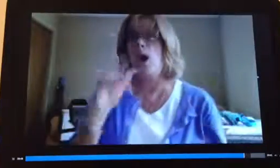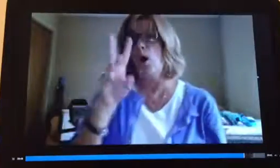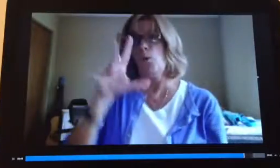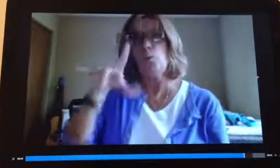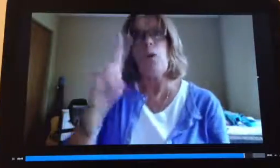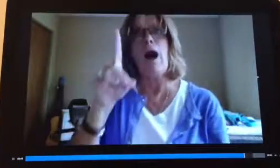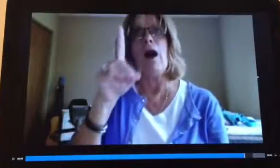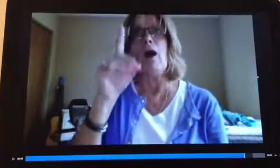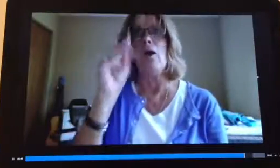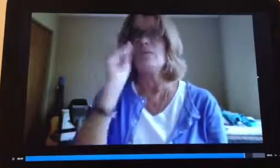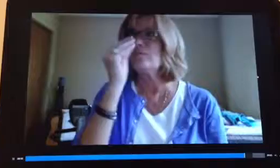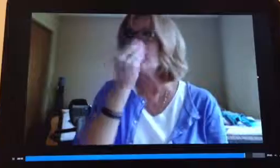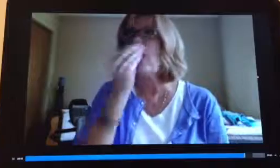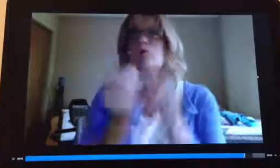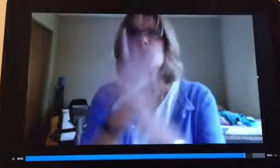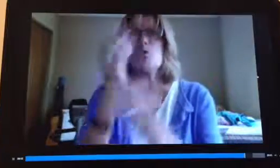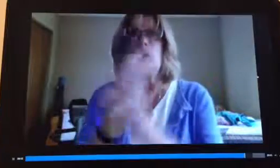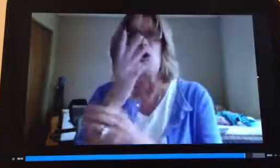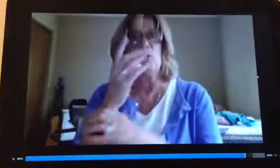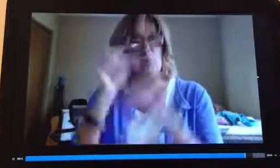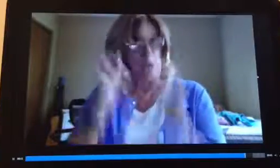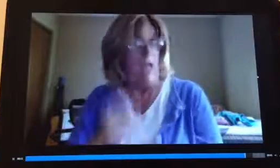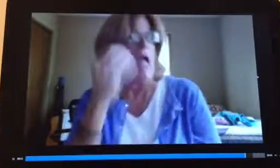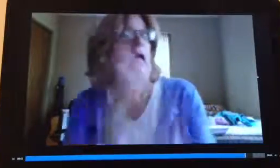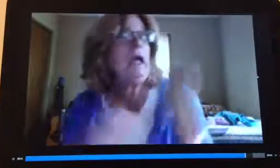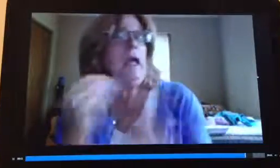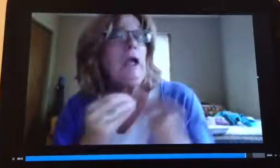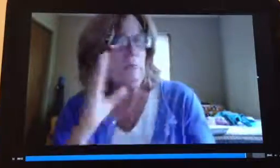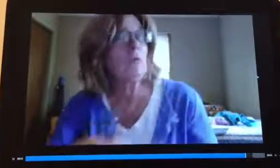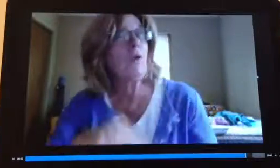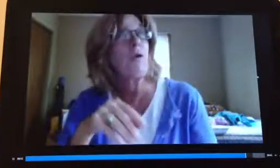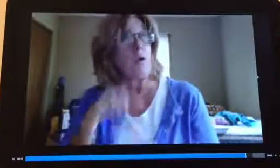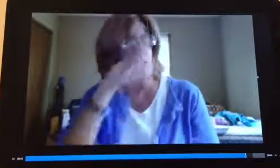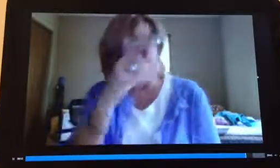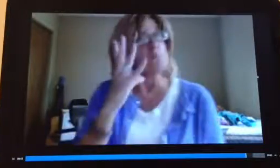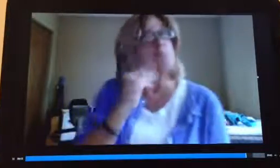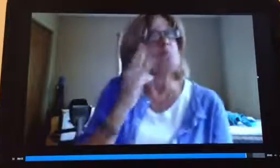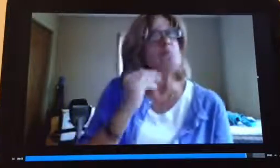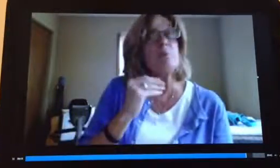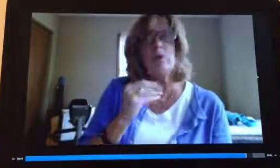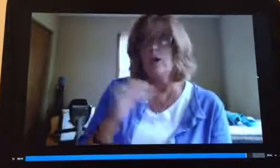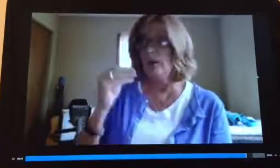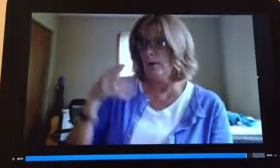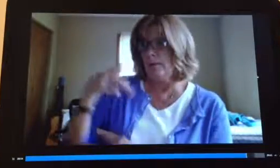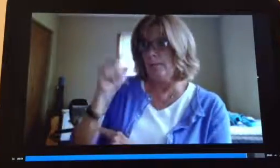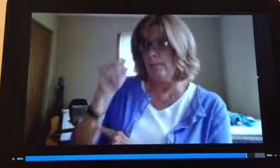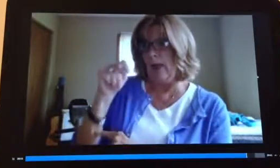And it was pretty cool. I ended up seeing lots of wildflowers that you can eat, and